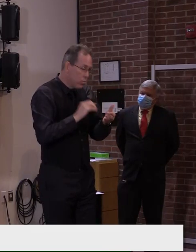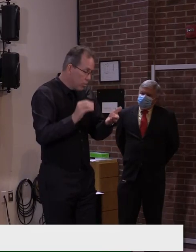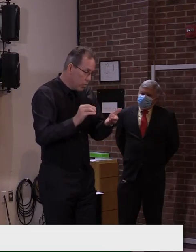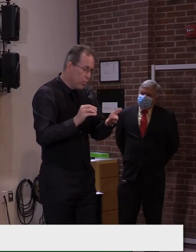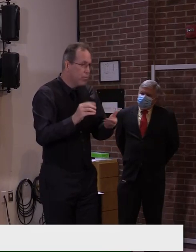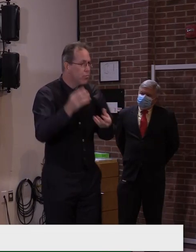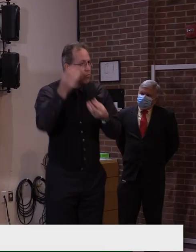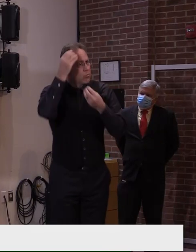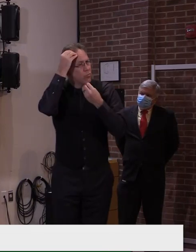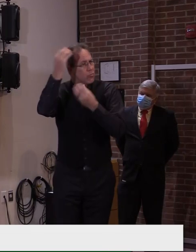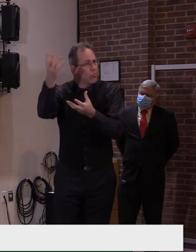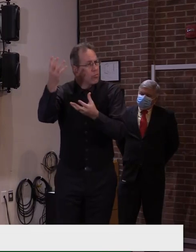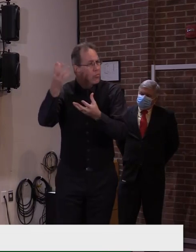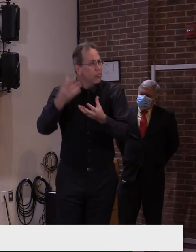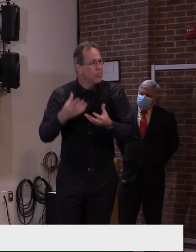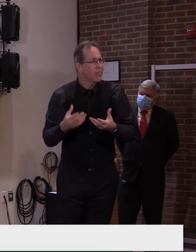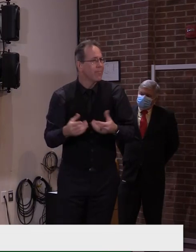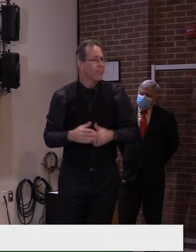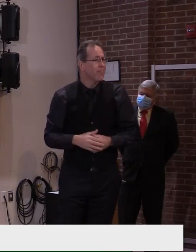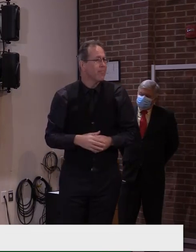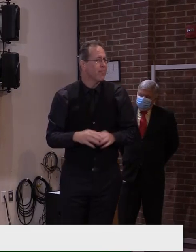have. Dr. Levine?